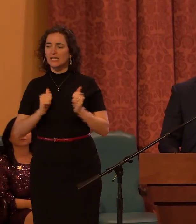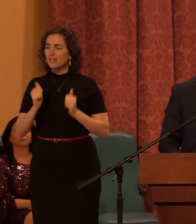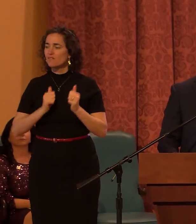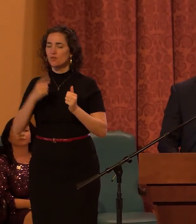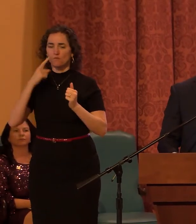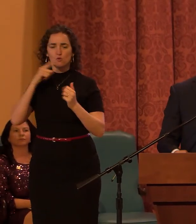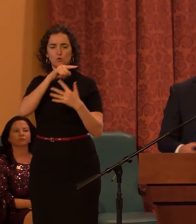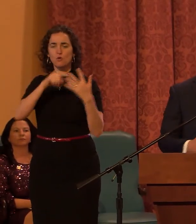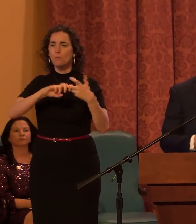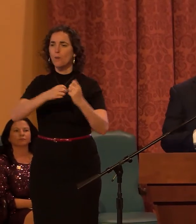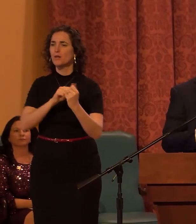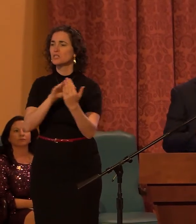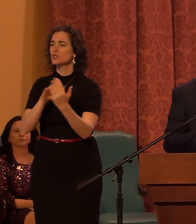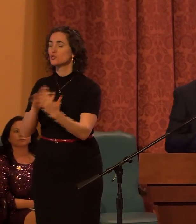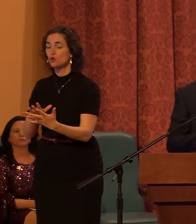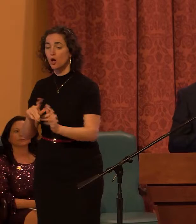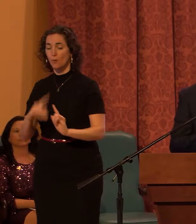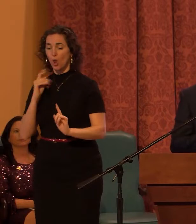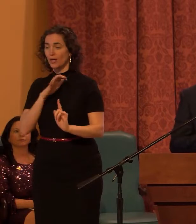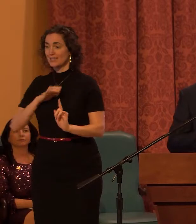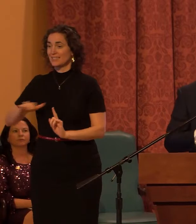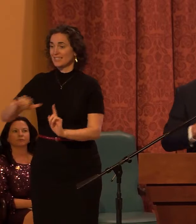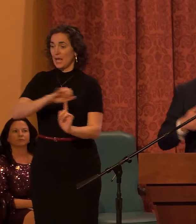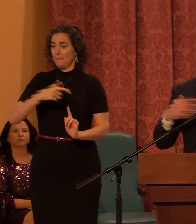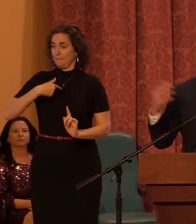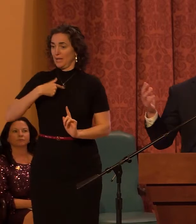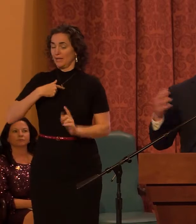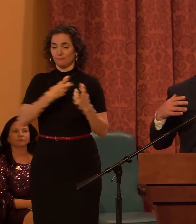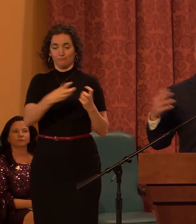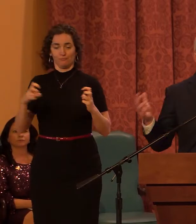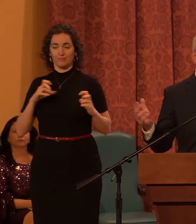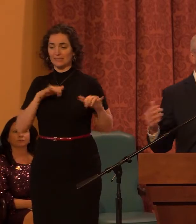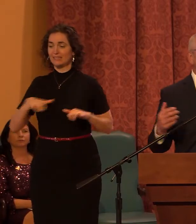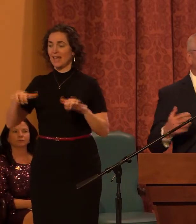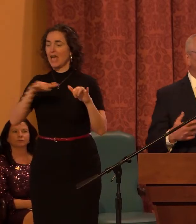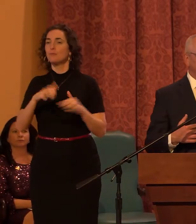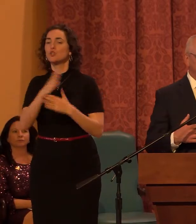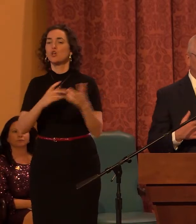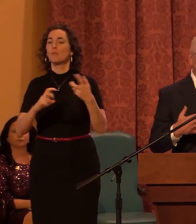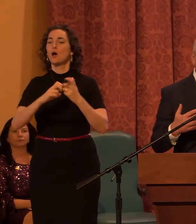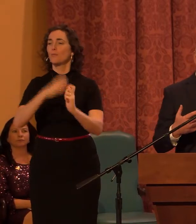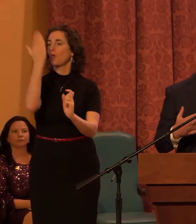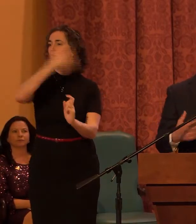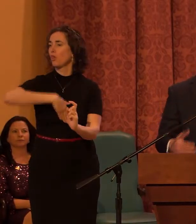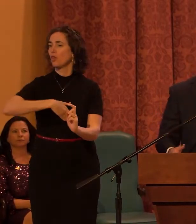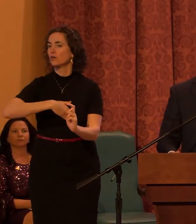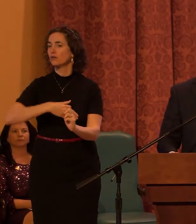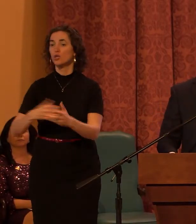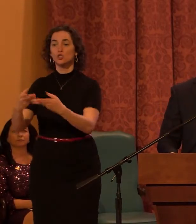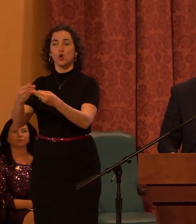initiatives to address those issues. If everybody looks like me, there will be problems we never recognize, and there will be